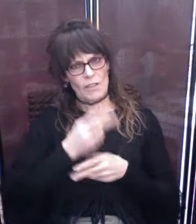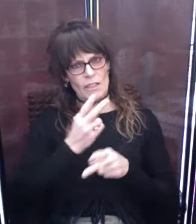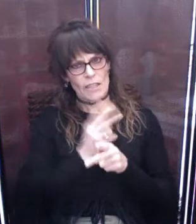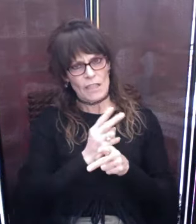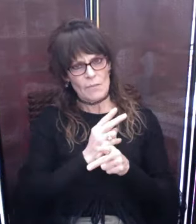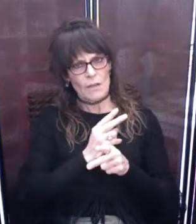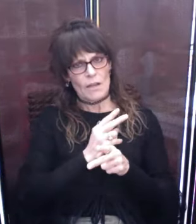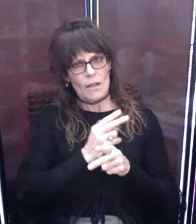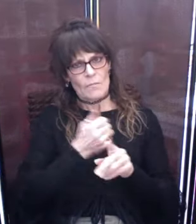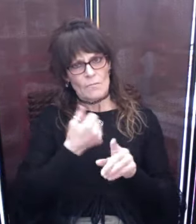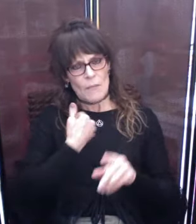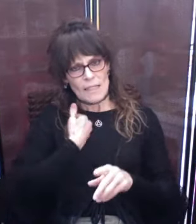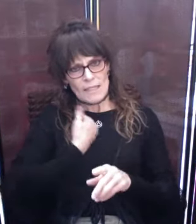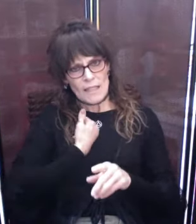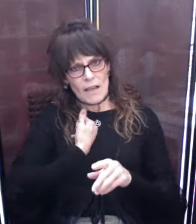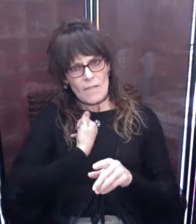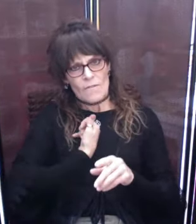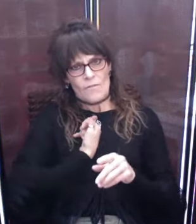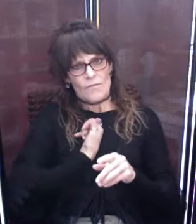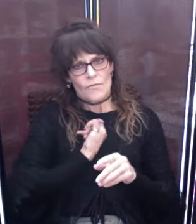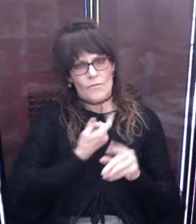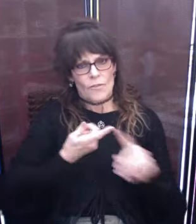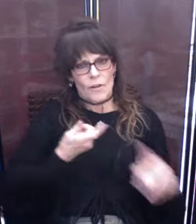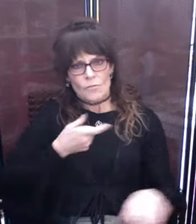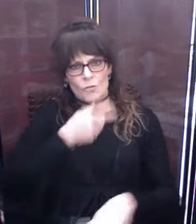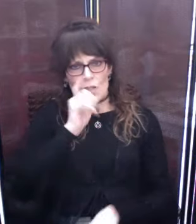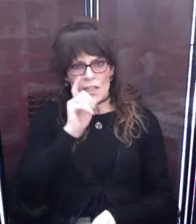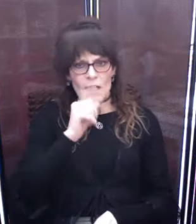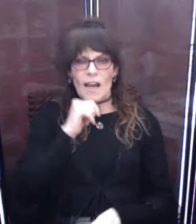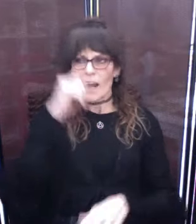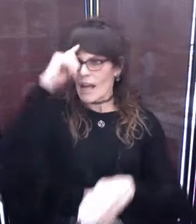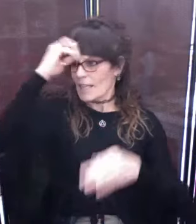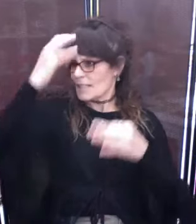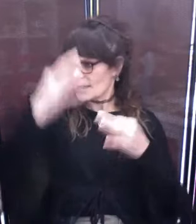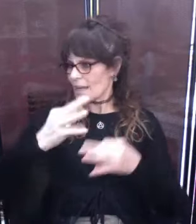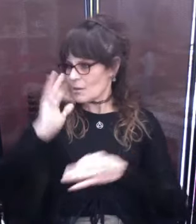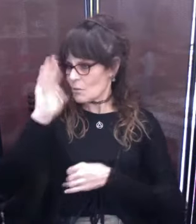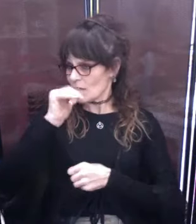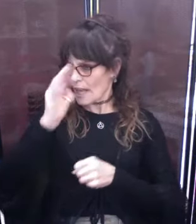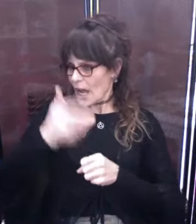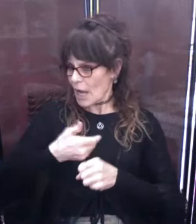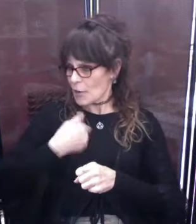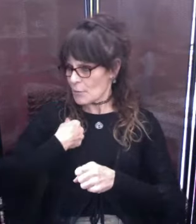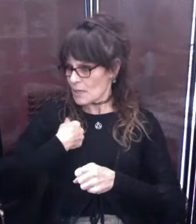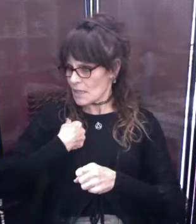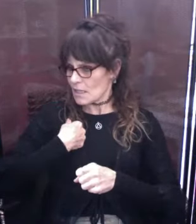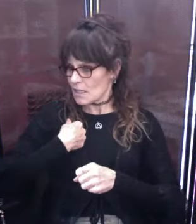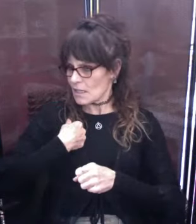drink, I made the decision that I would never again hire me to keep me away from the first drink, because I suck at